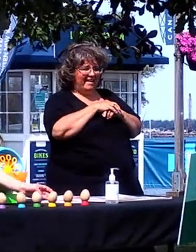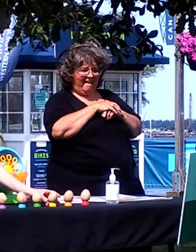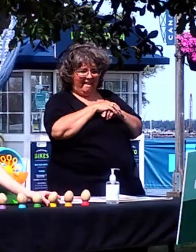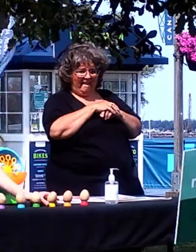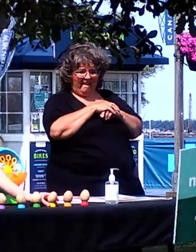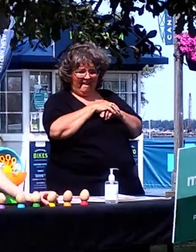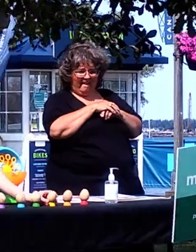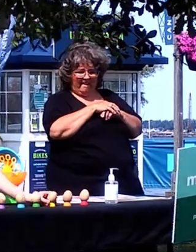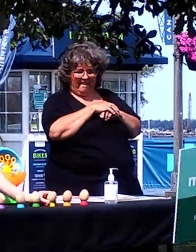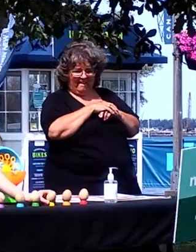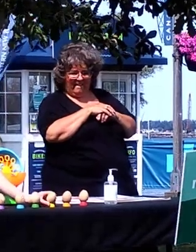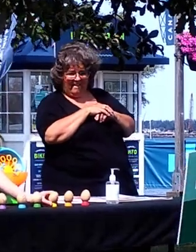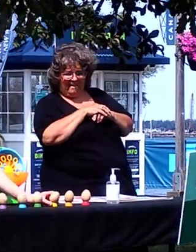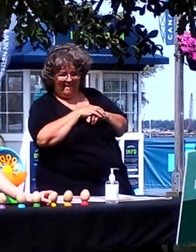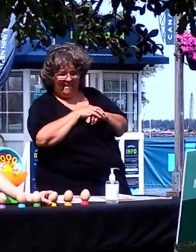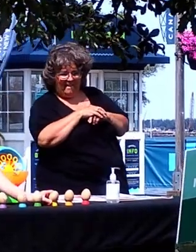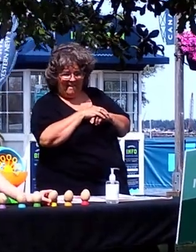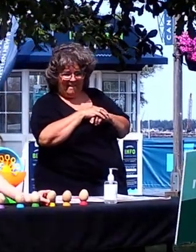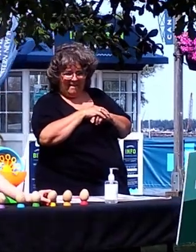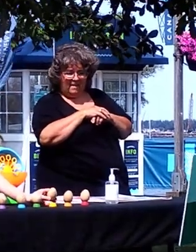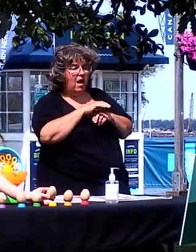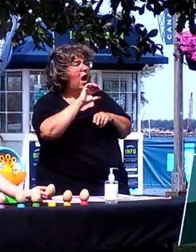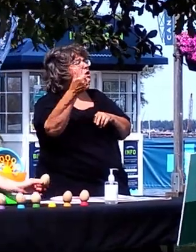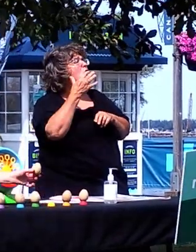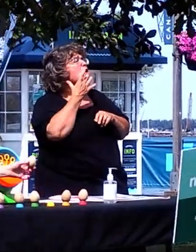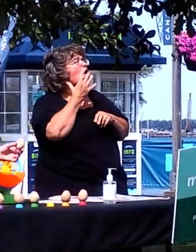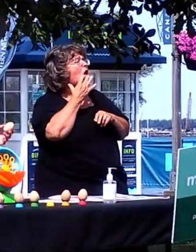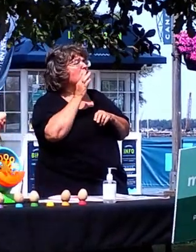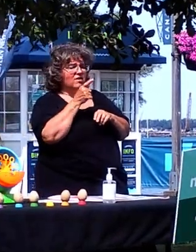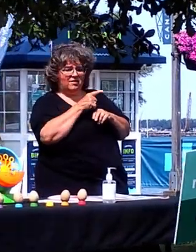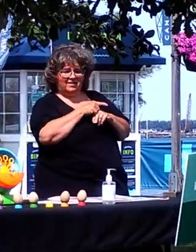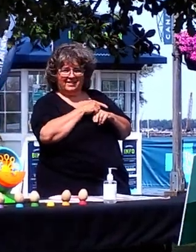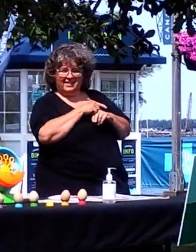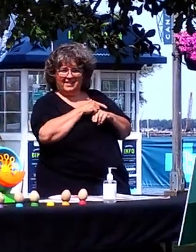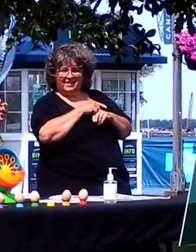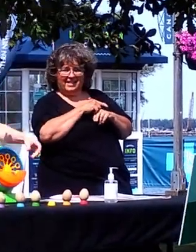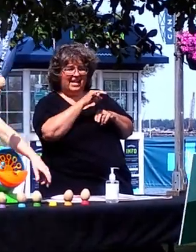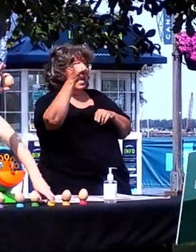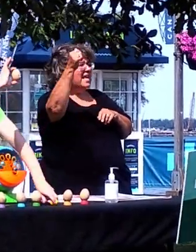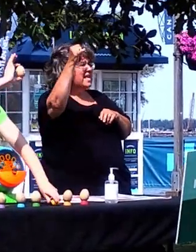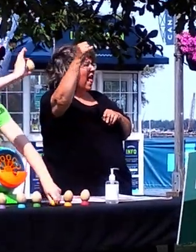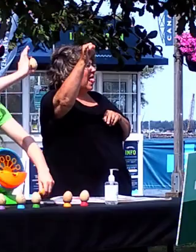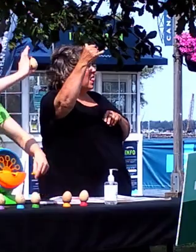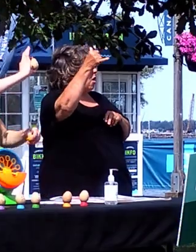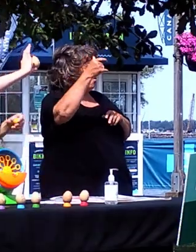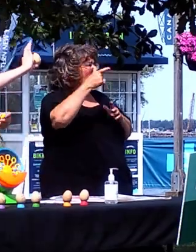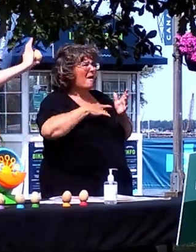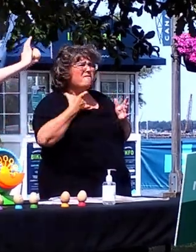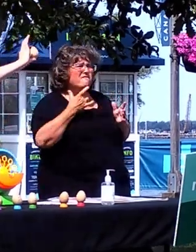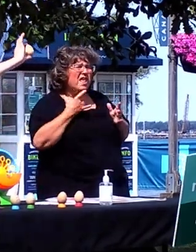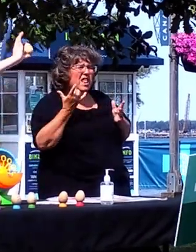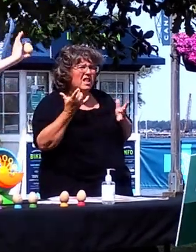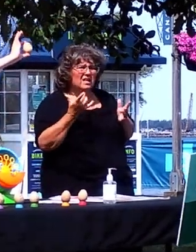I feel shy when I meet new people. Now, I have another color with me. Can you guys tell what this egg is feeling?